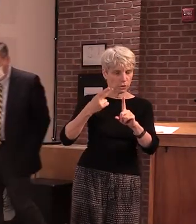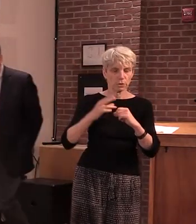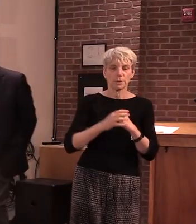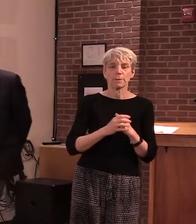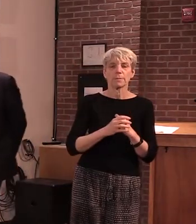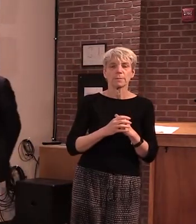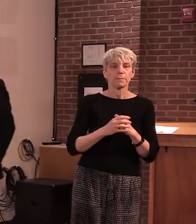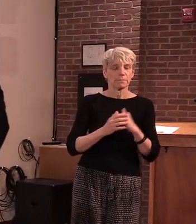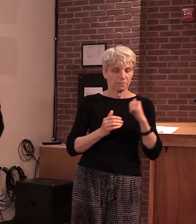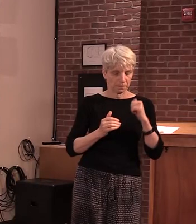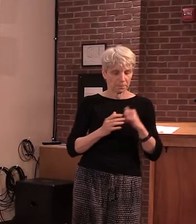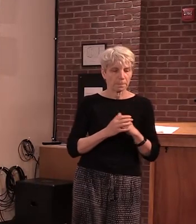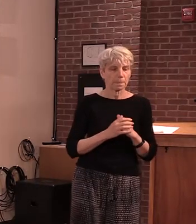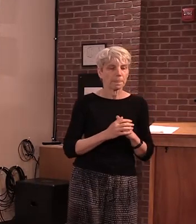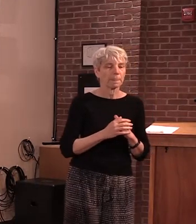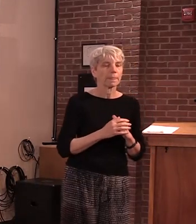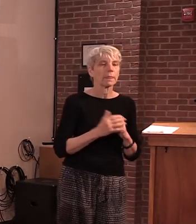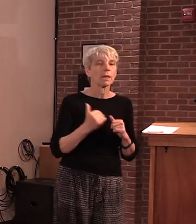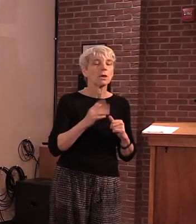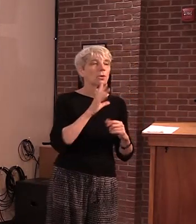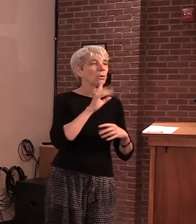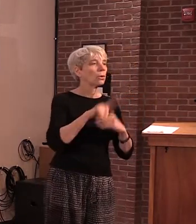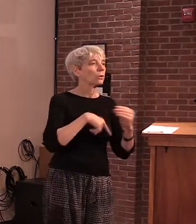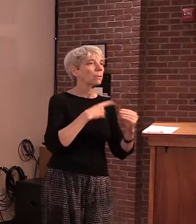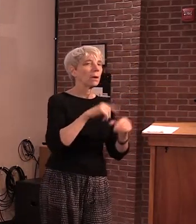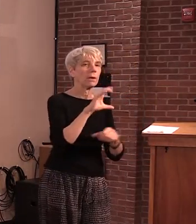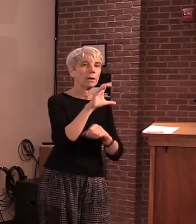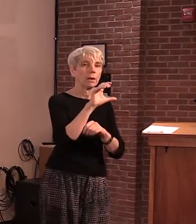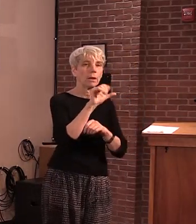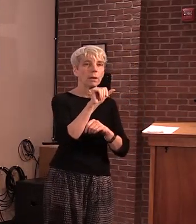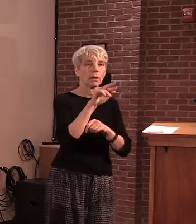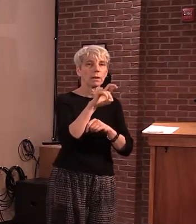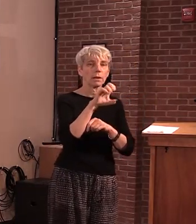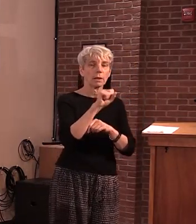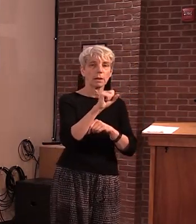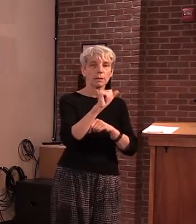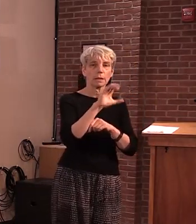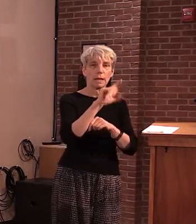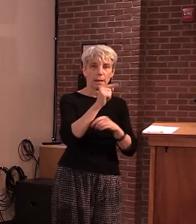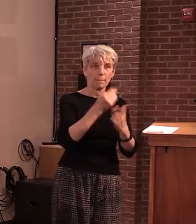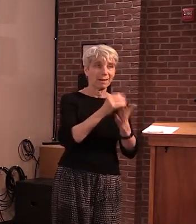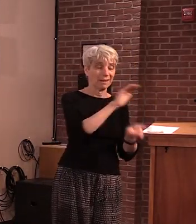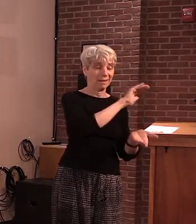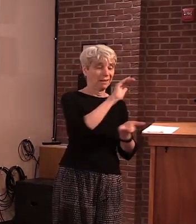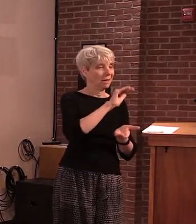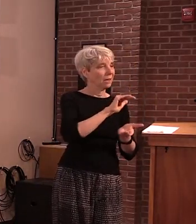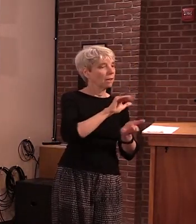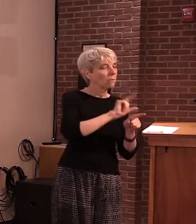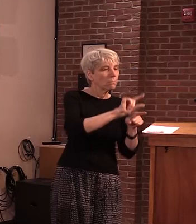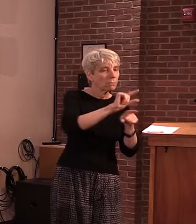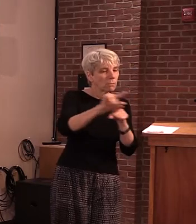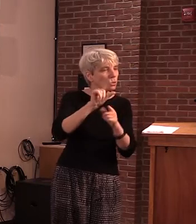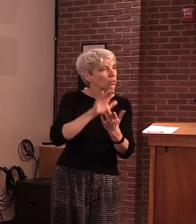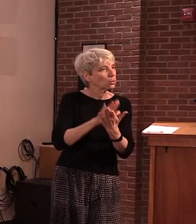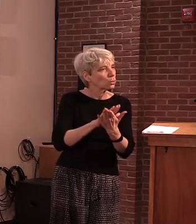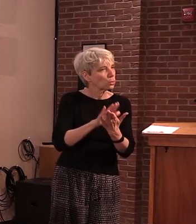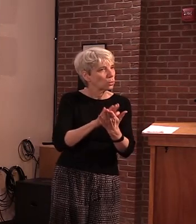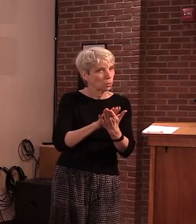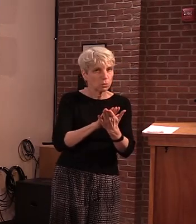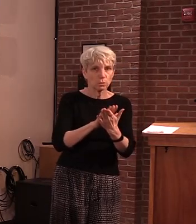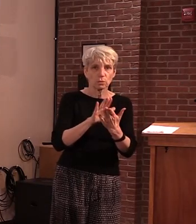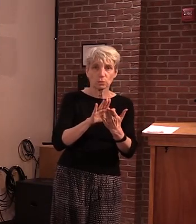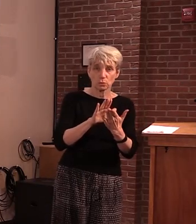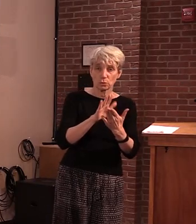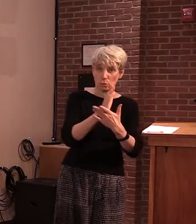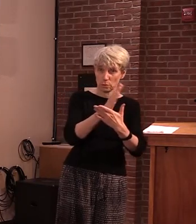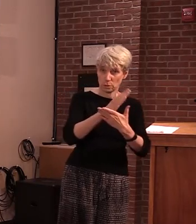about the CARES Act funding going to help with resources in schools. Do you anticipate any of that money might be used to